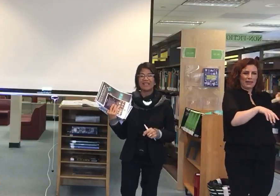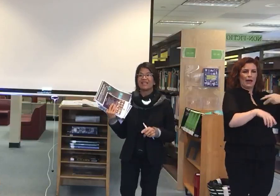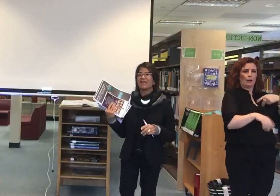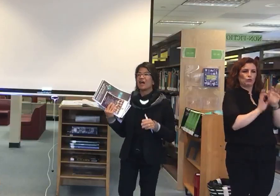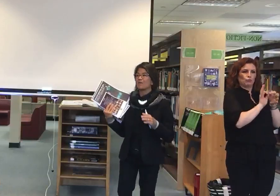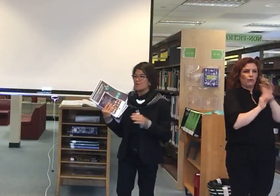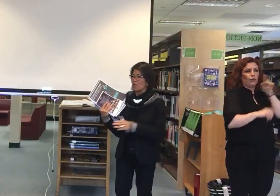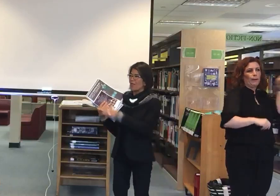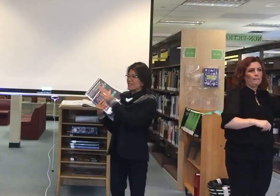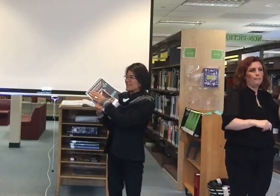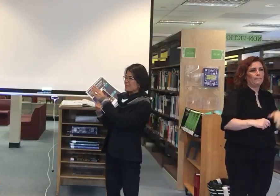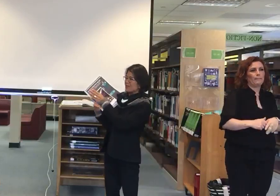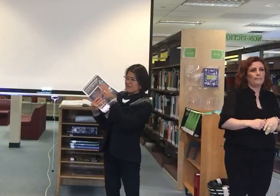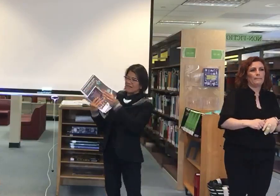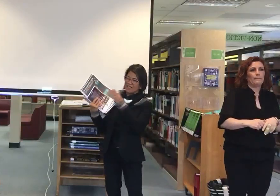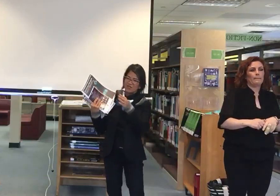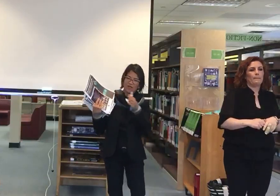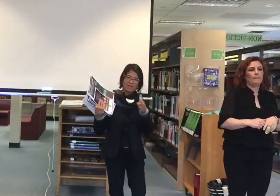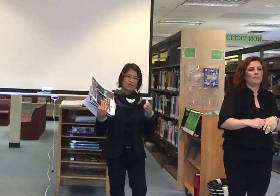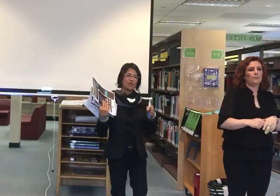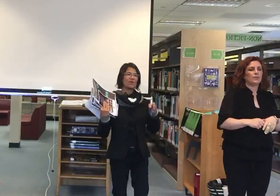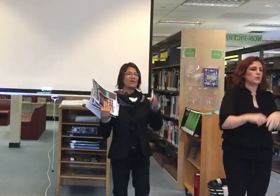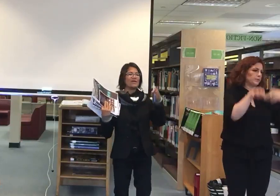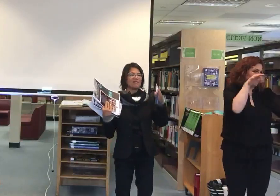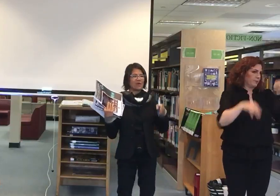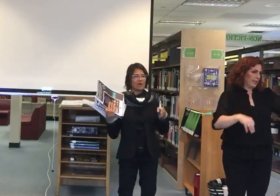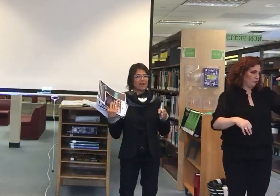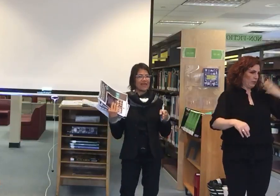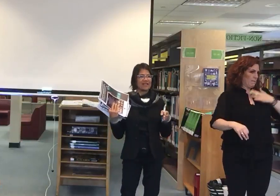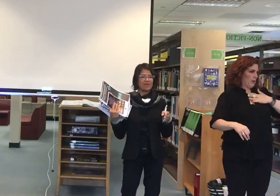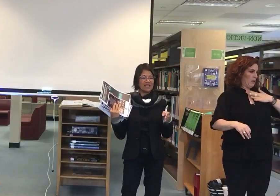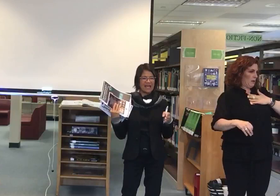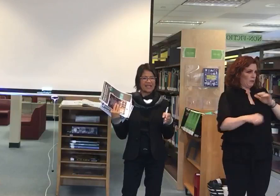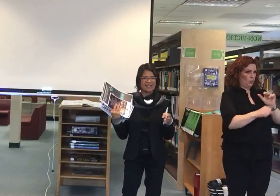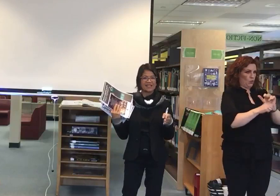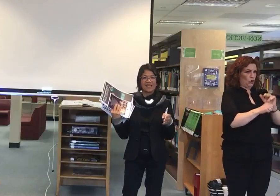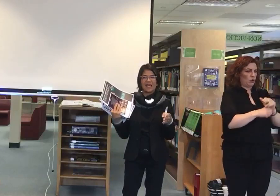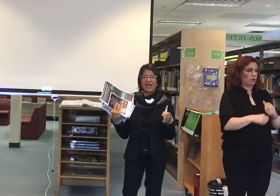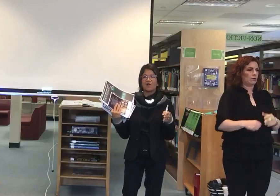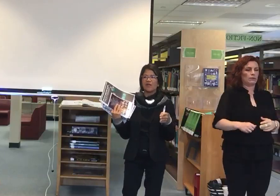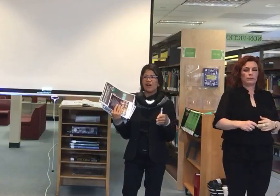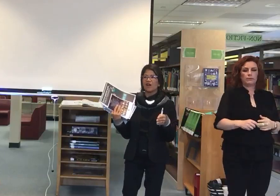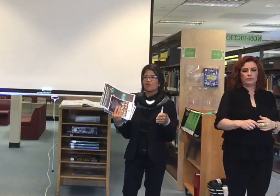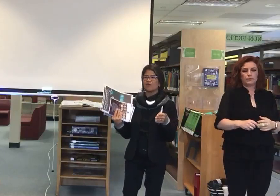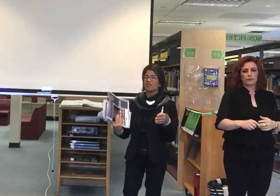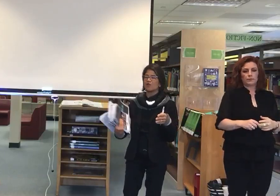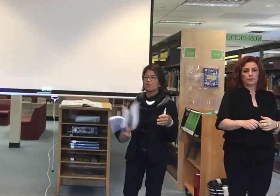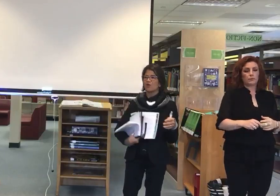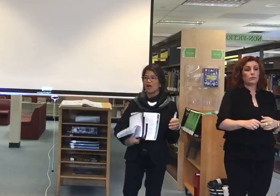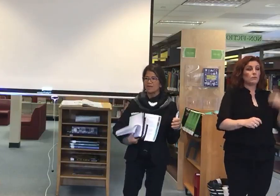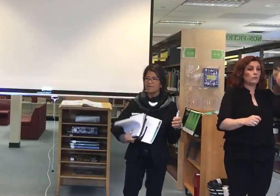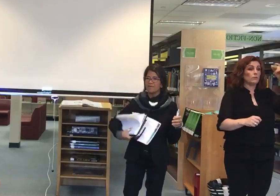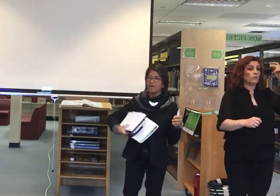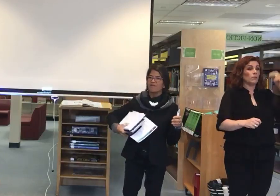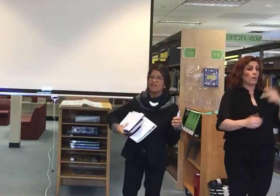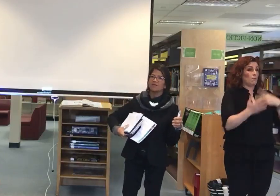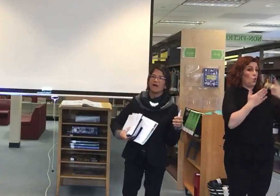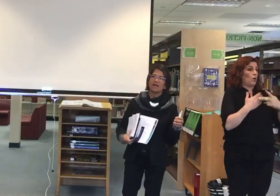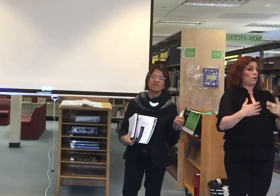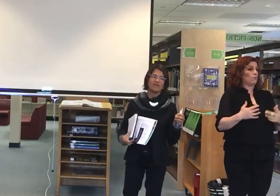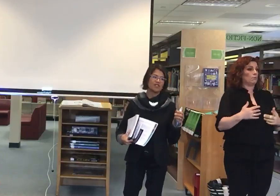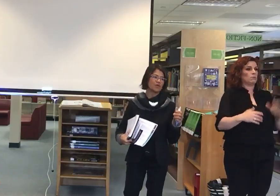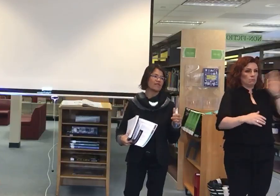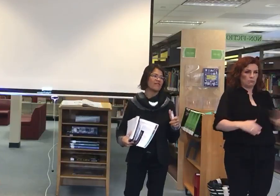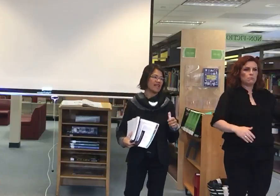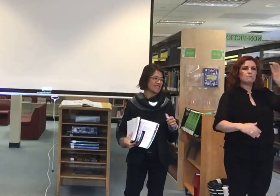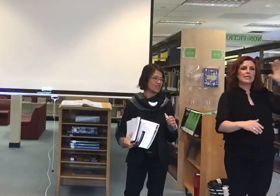interpreter. So that's a little bit of history up to my work then at PCAS, and we are a provincial program funded